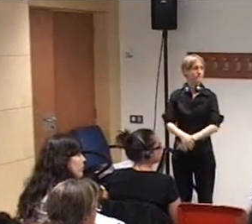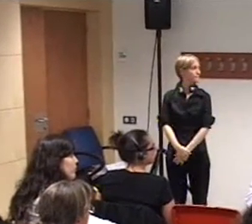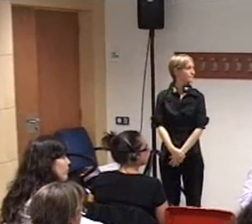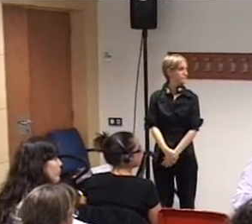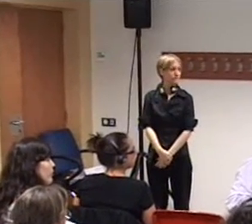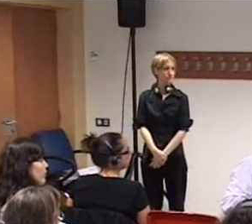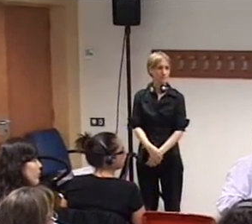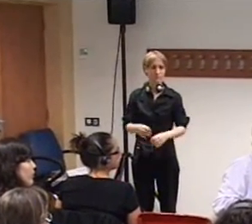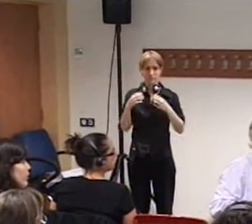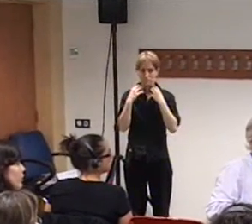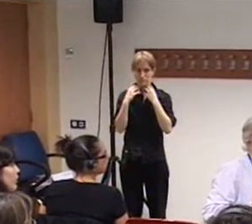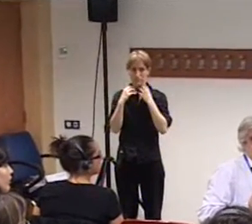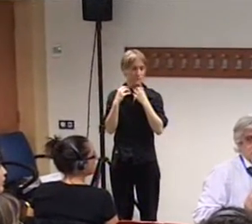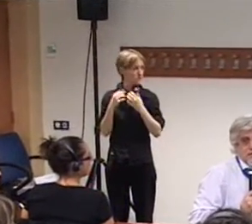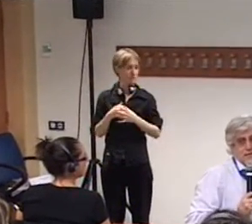reading?